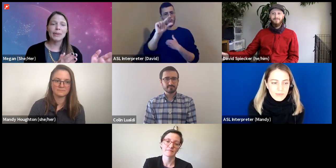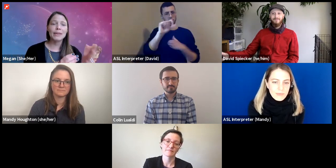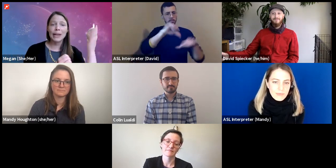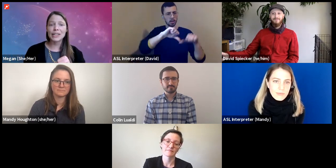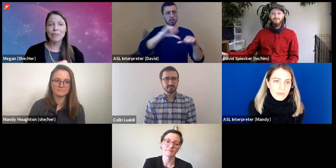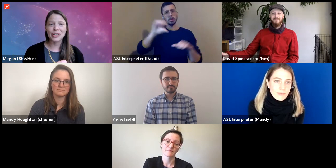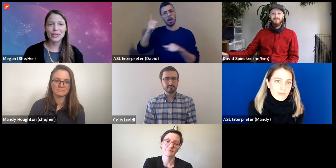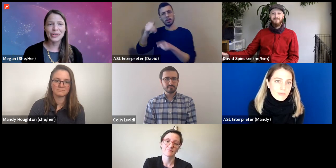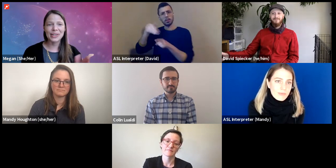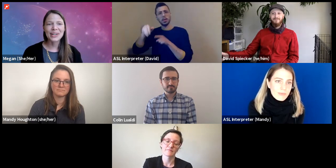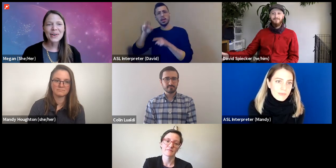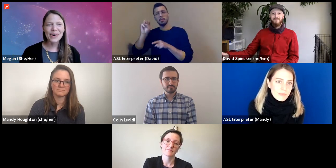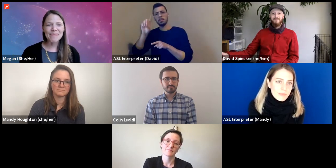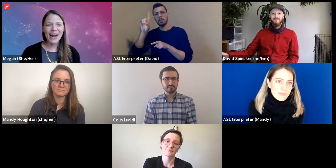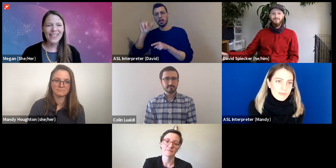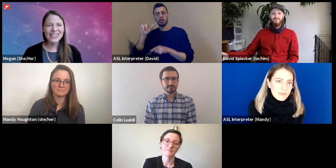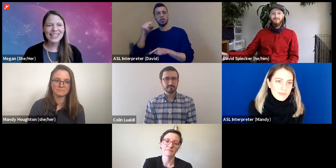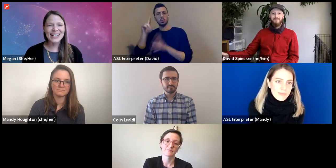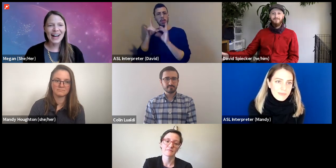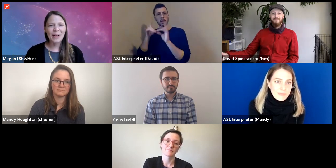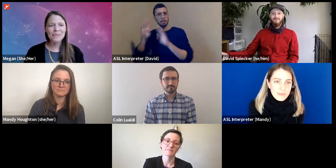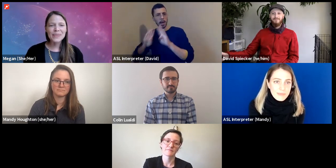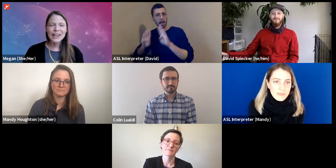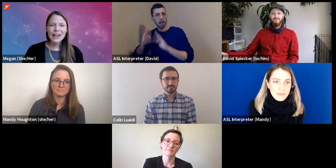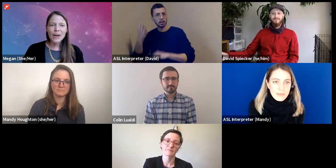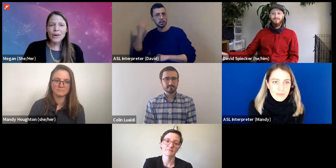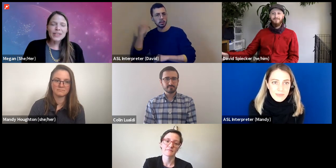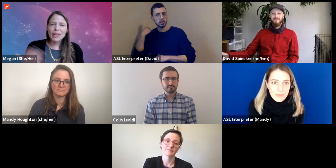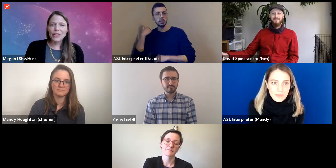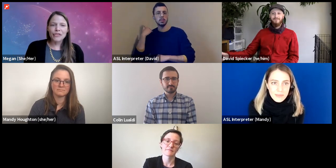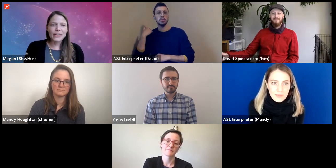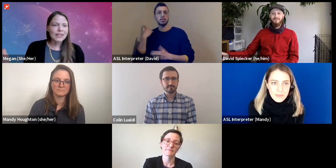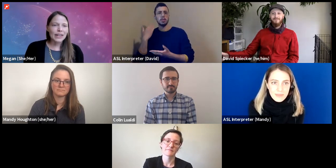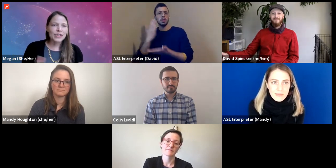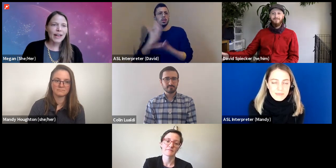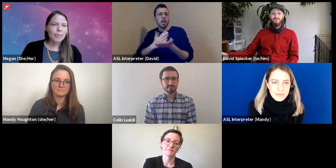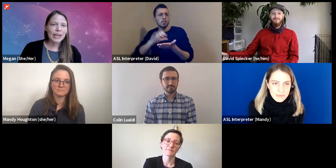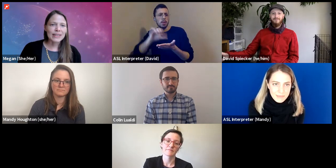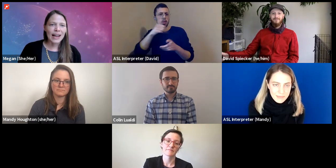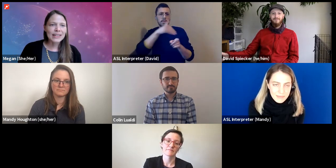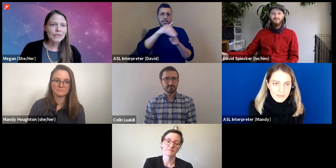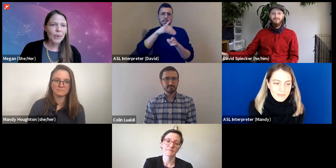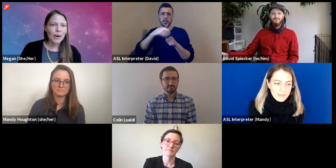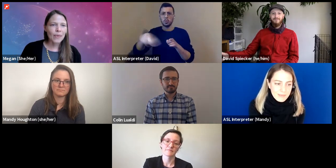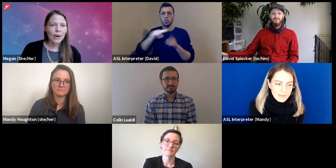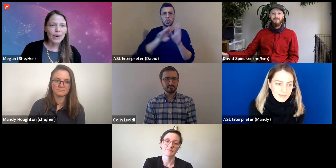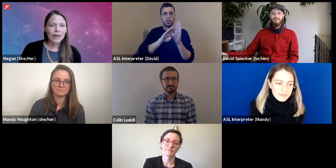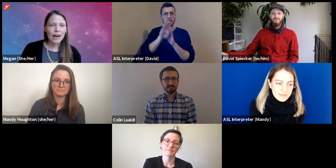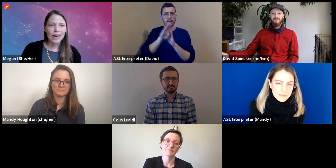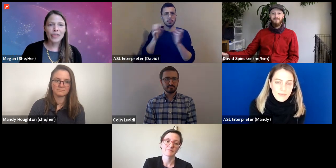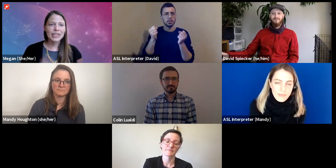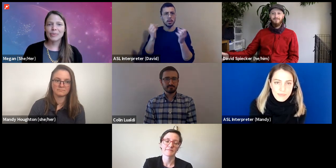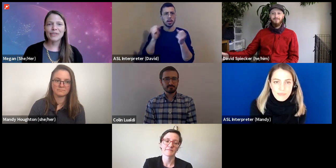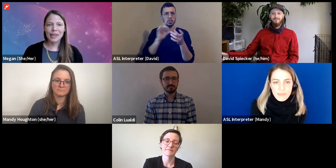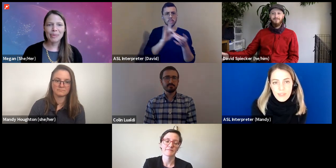disciplines like Mandy, you mentioned you used to work in biology. What are some of the other fields that you're developing signs for, or